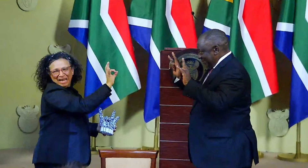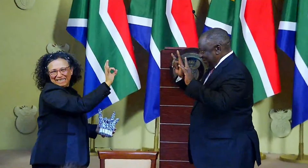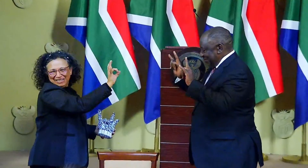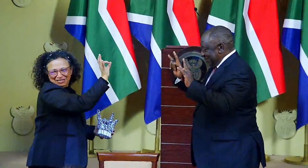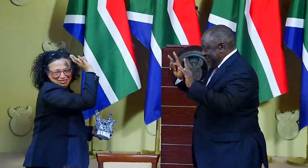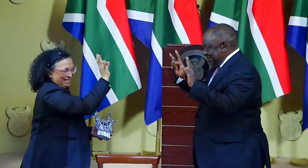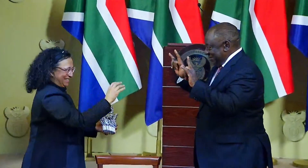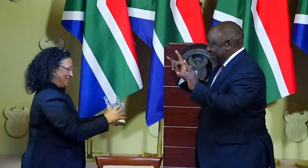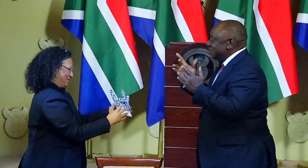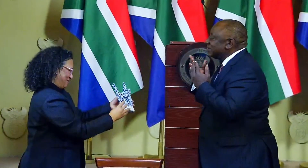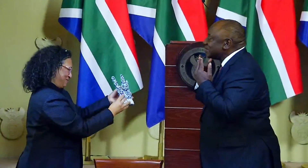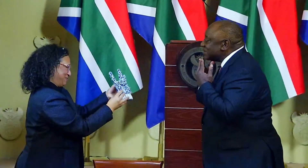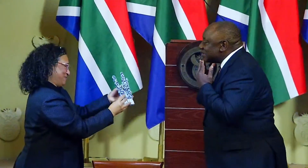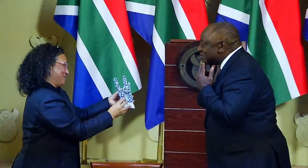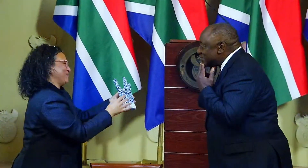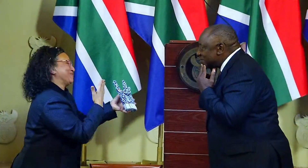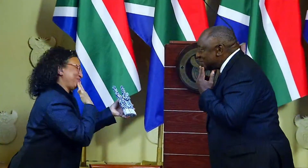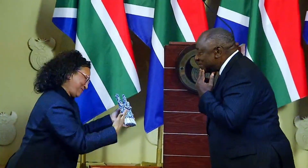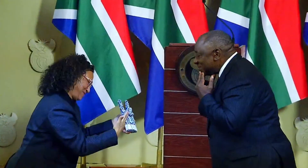I love you.